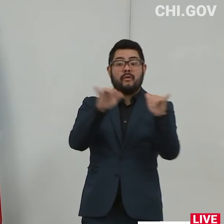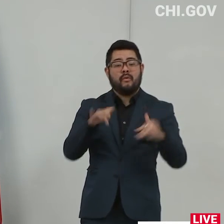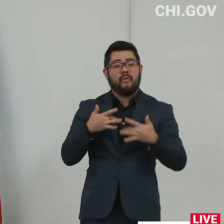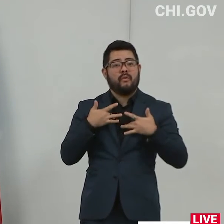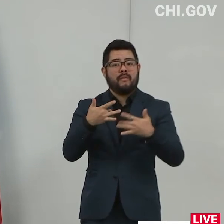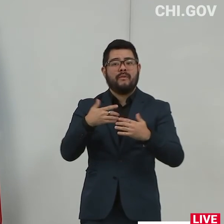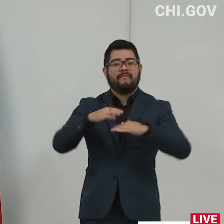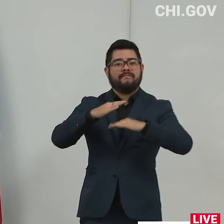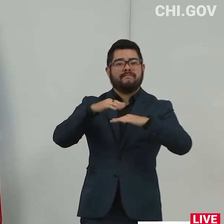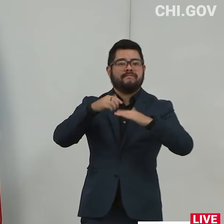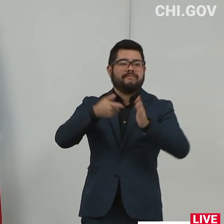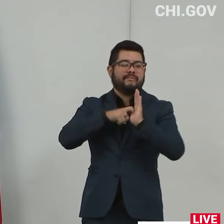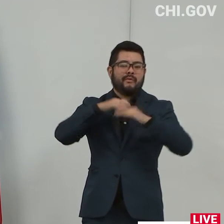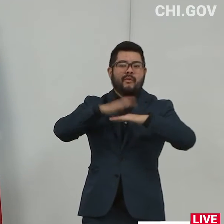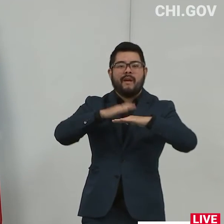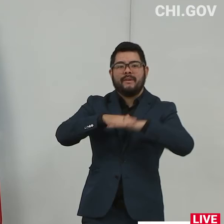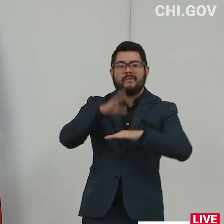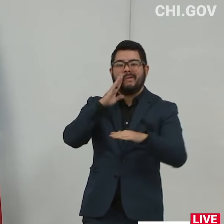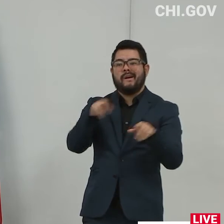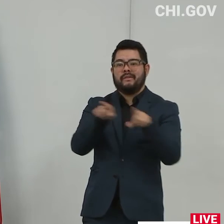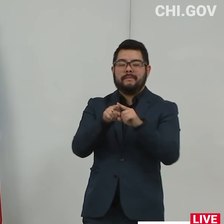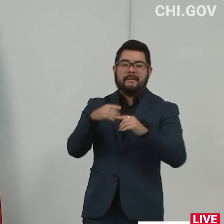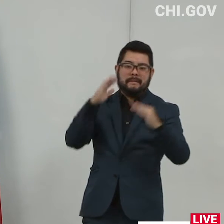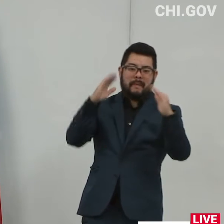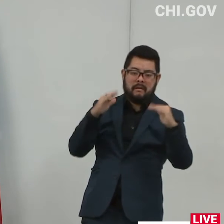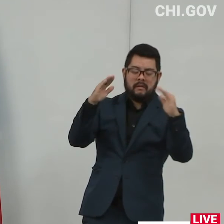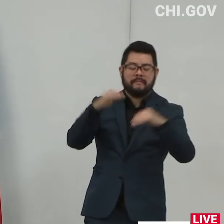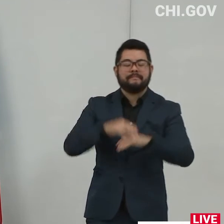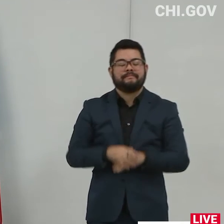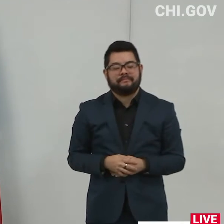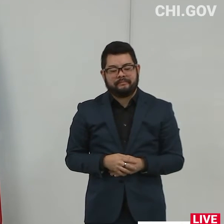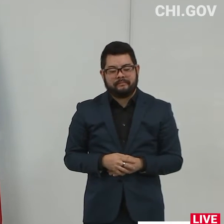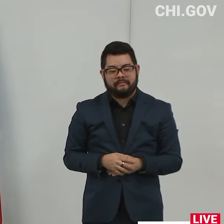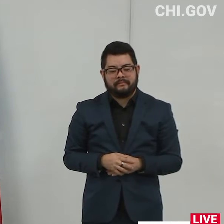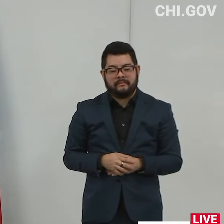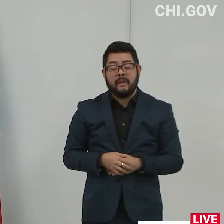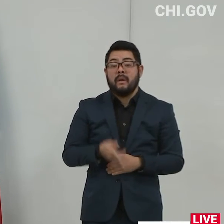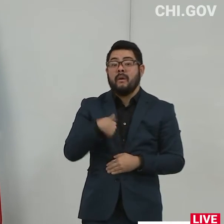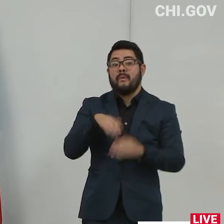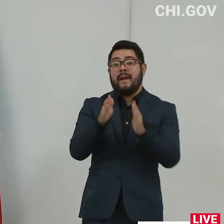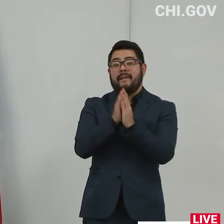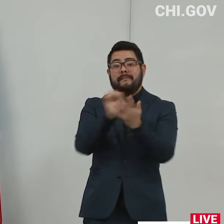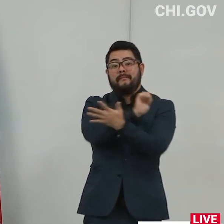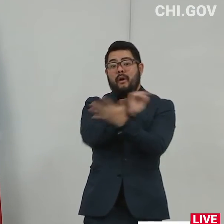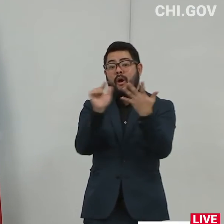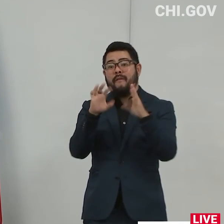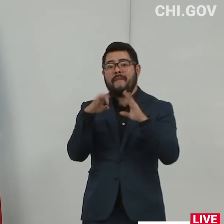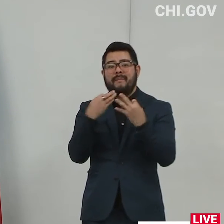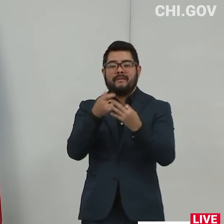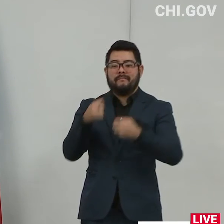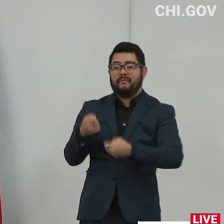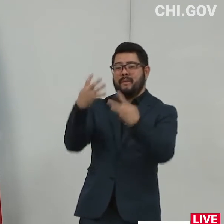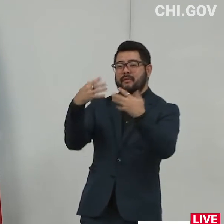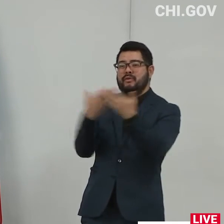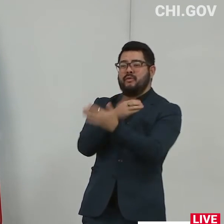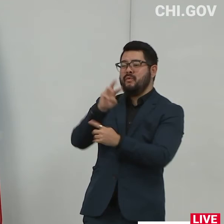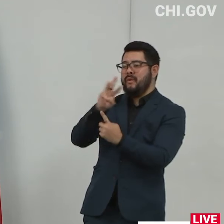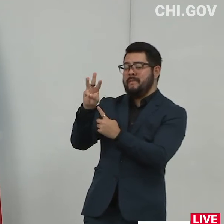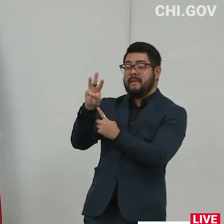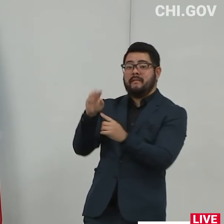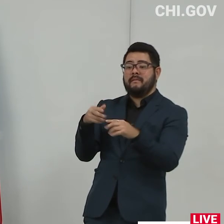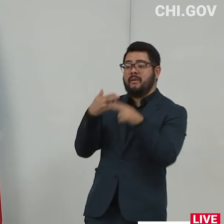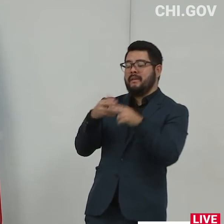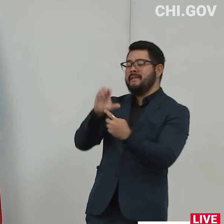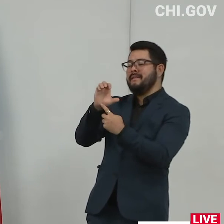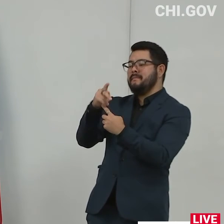receive during in-person instruction. We're asking all of our families to visit the new website. CPS's website